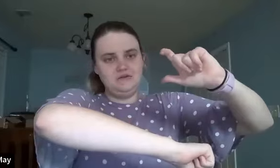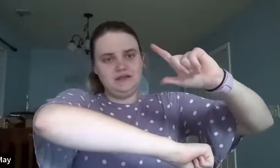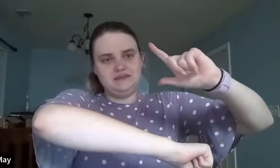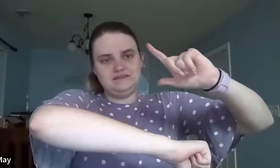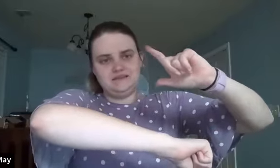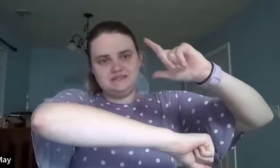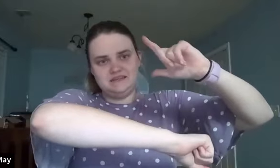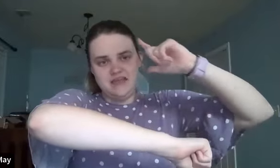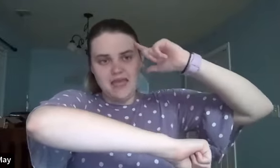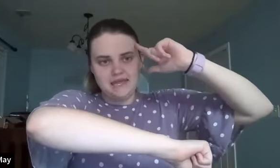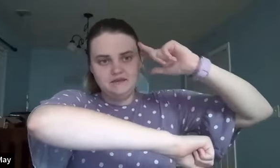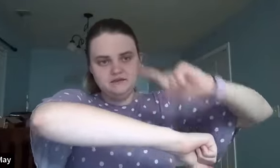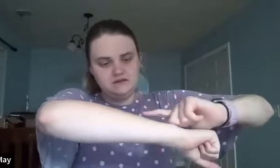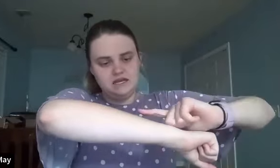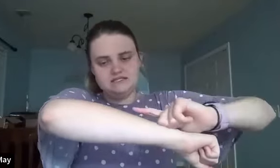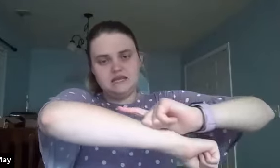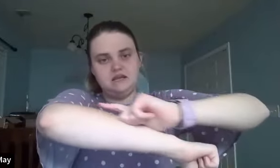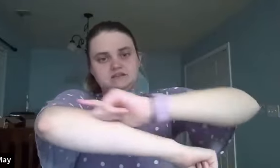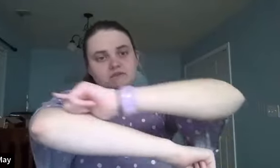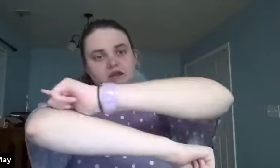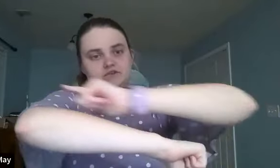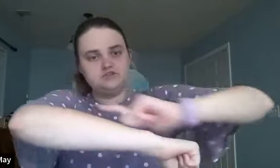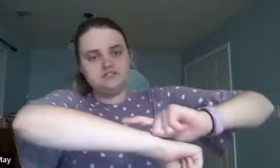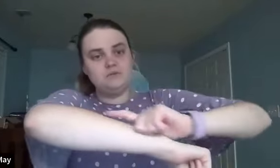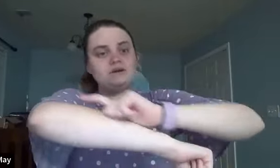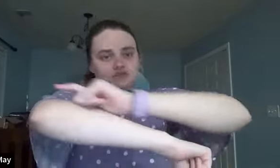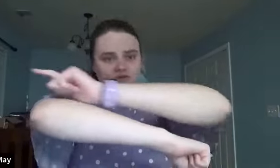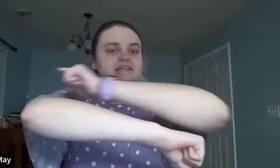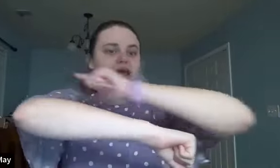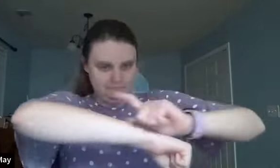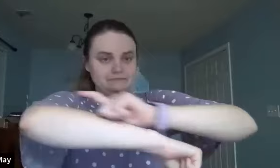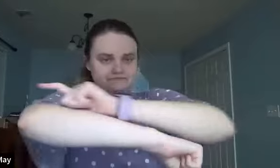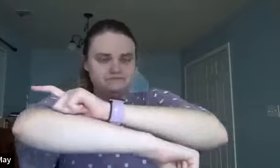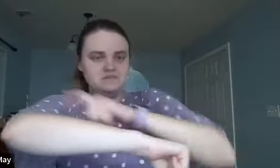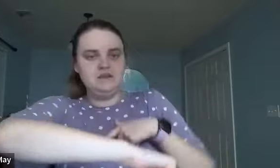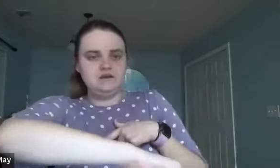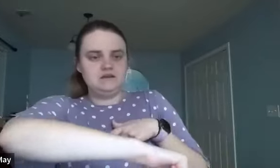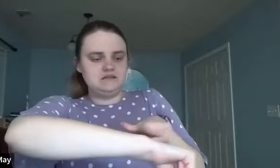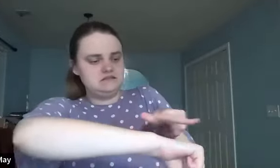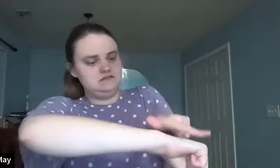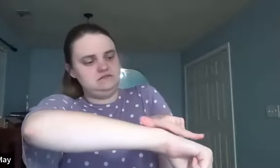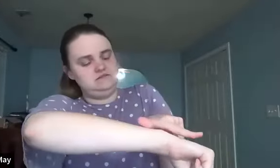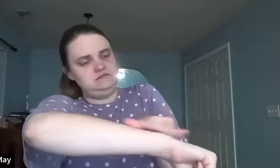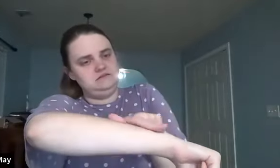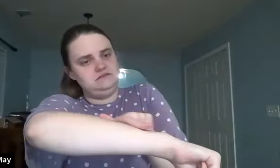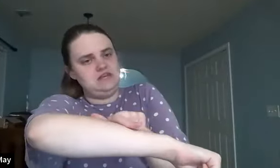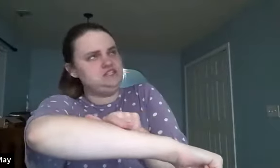like this is like the head and it's coming up the tree. So I'm going towards it. Yeah. Because that's just